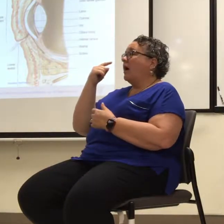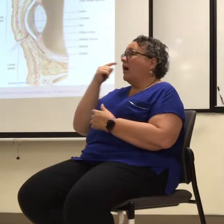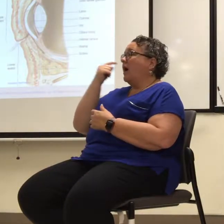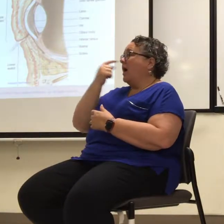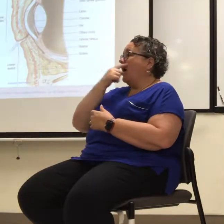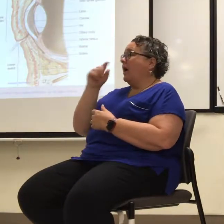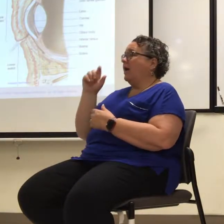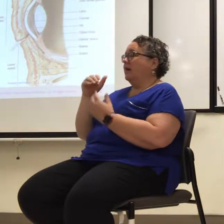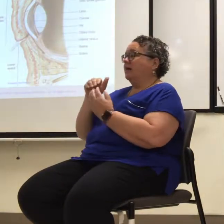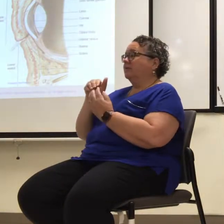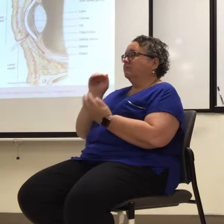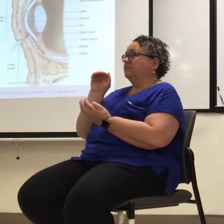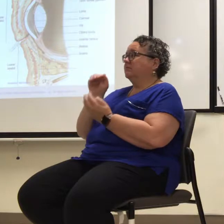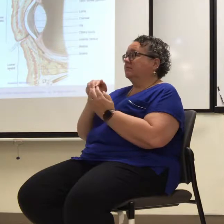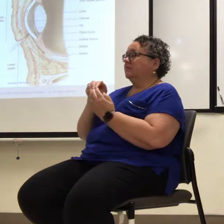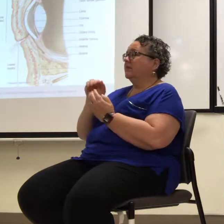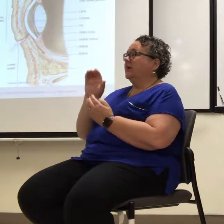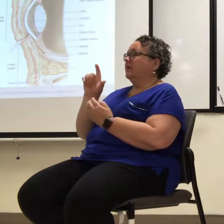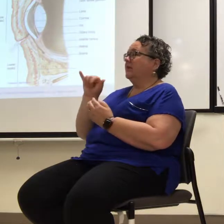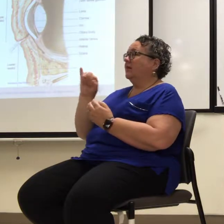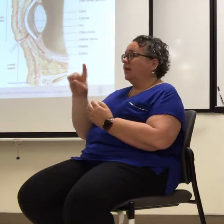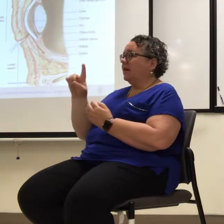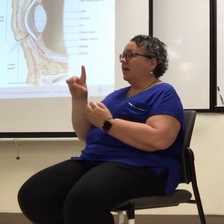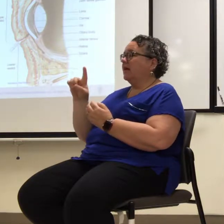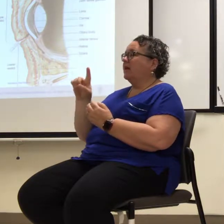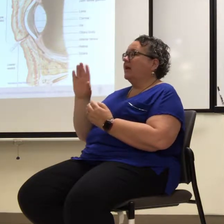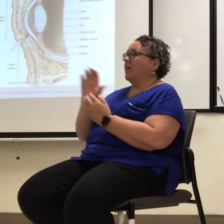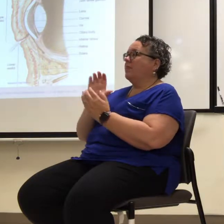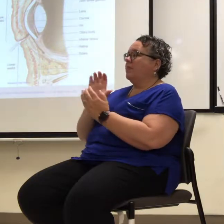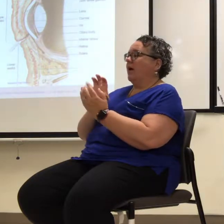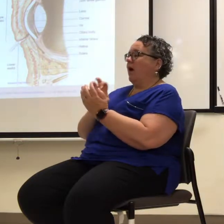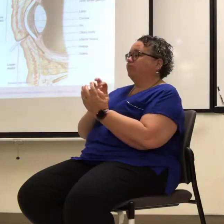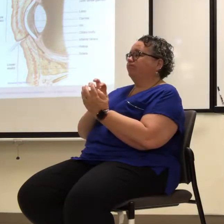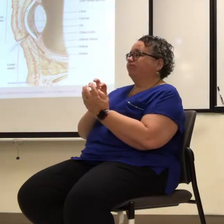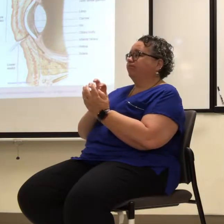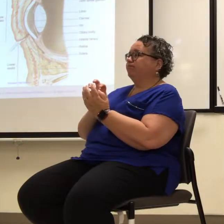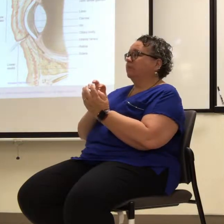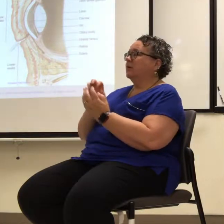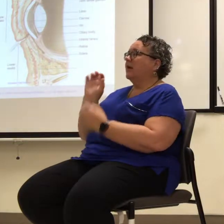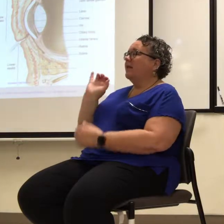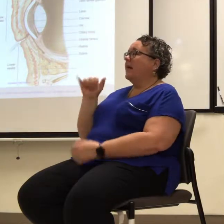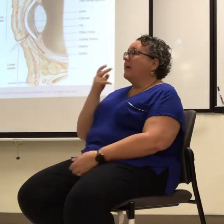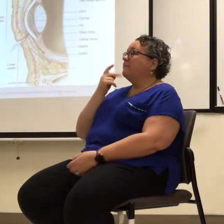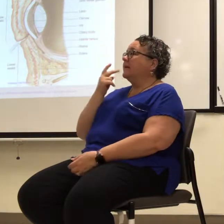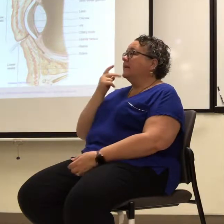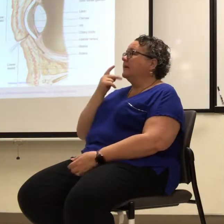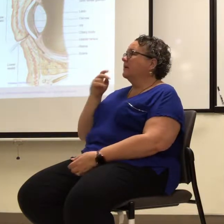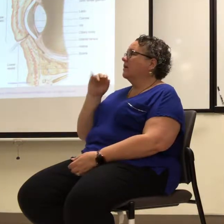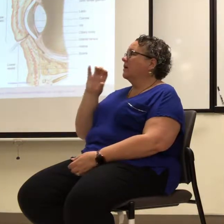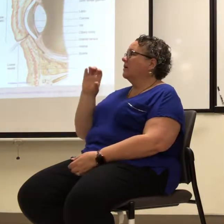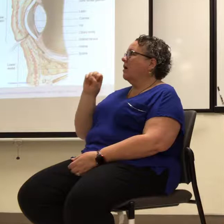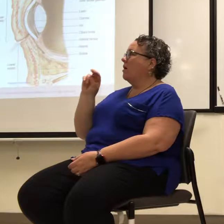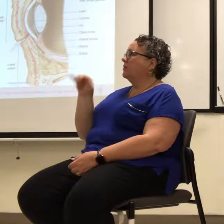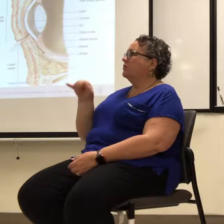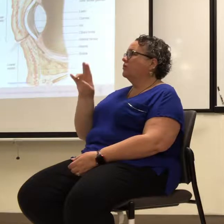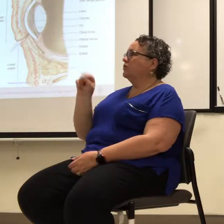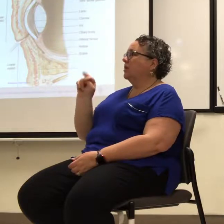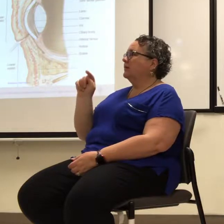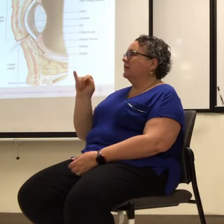little pocket or recess right there. But anyways, what I drew in the pink line, that's conjunctiva.